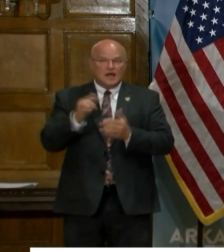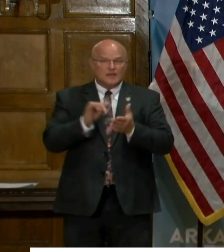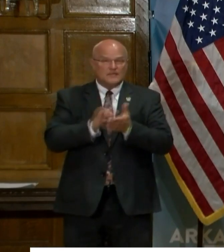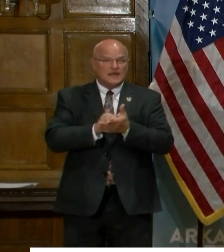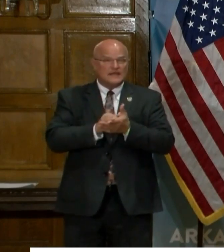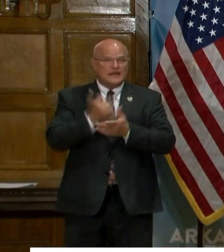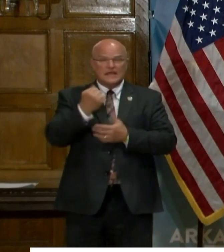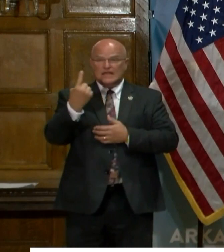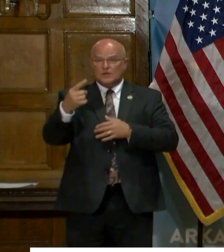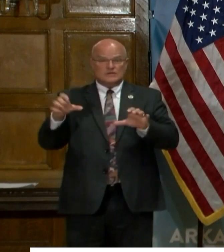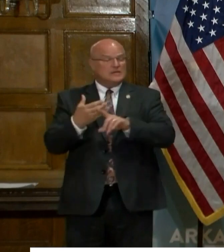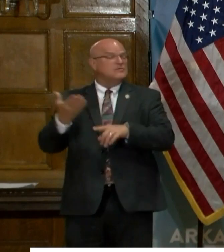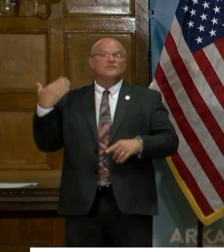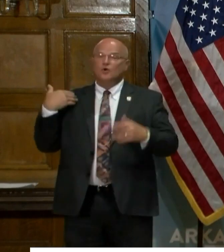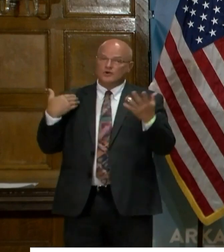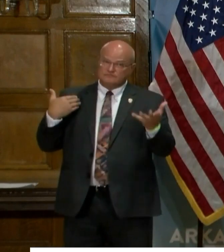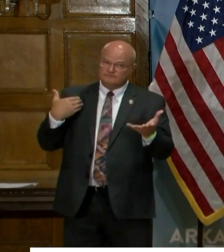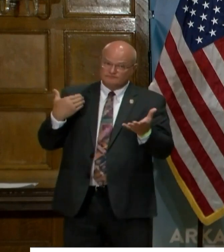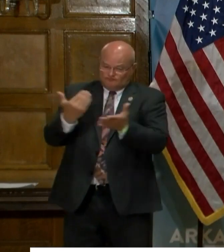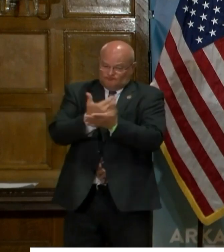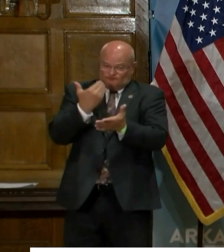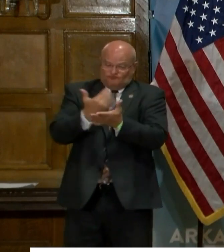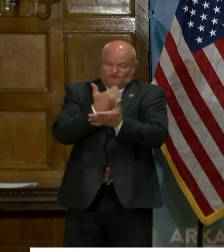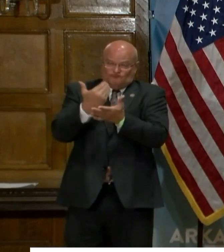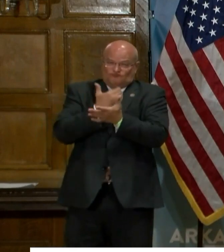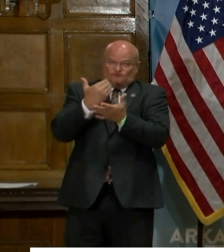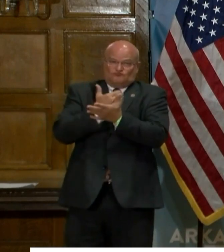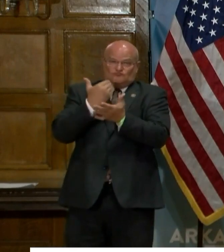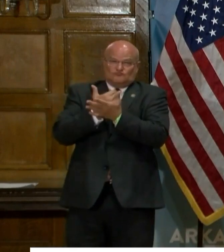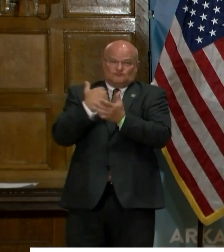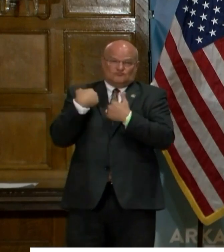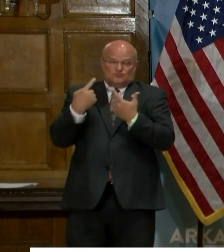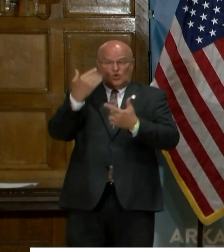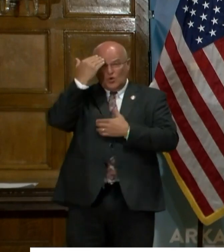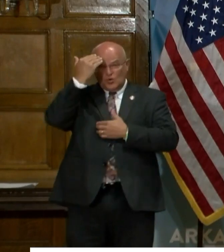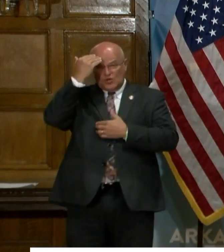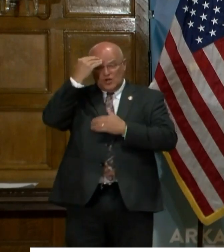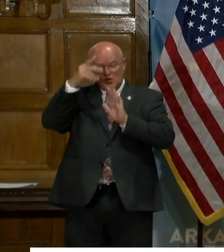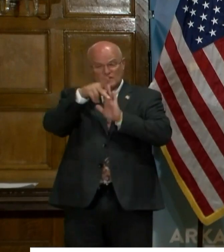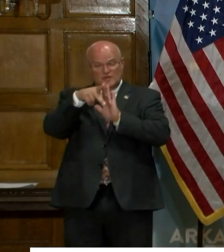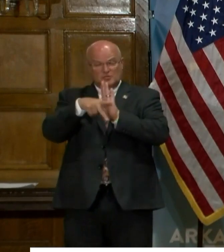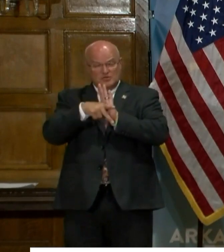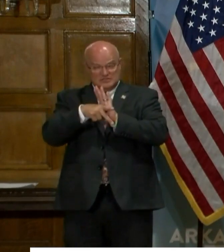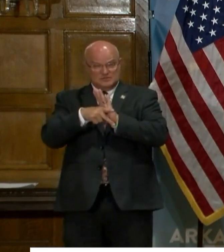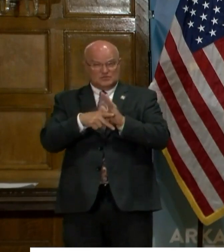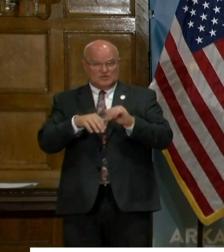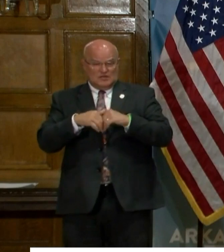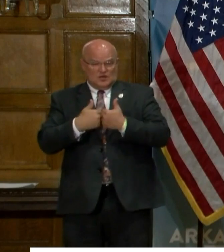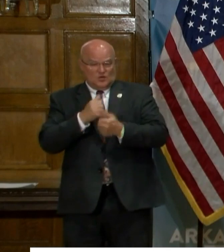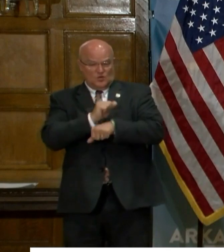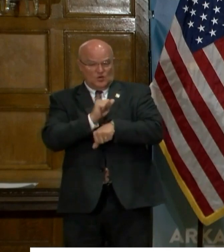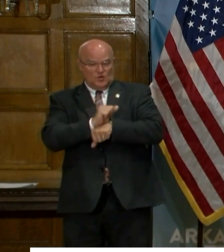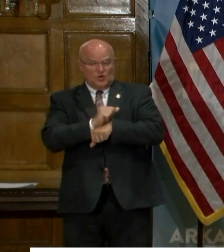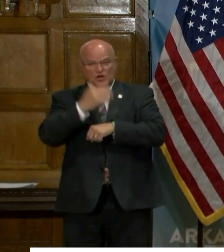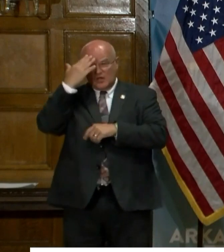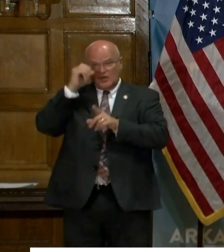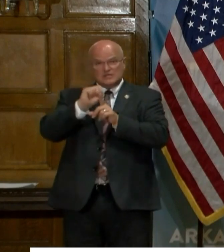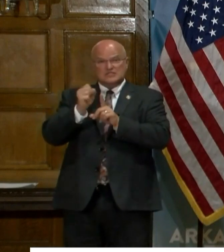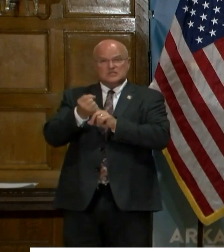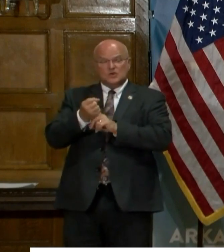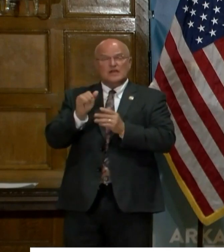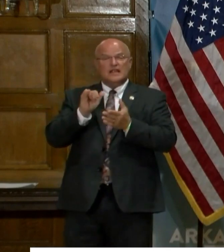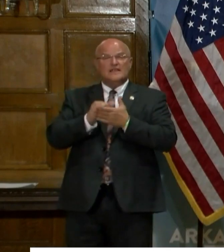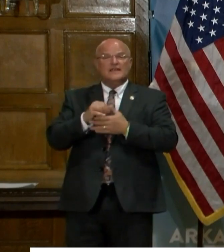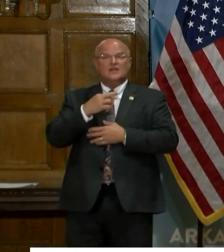that anyone's ever done before. This is a new situation. We know the principles that work, and we know situations that